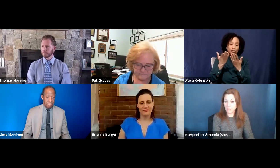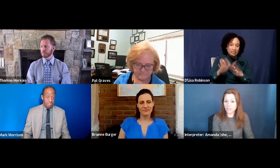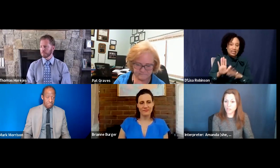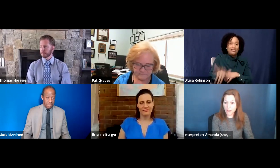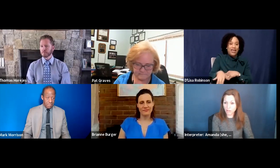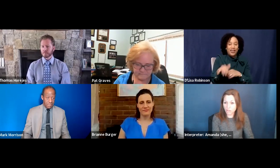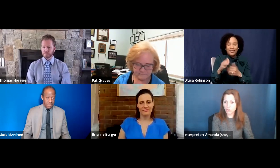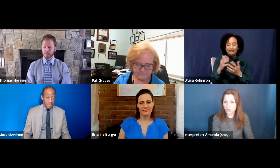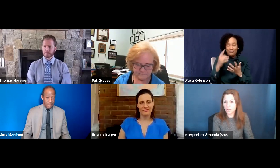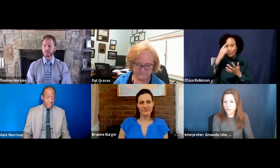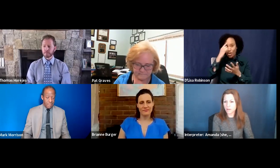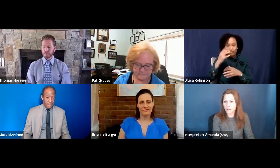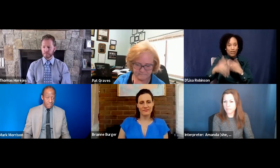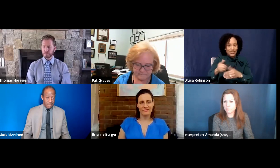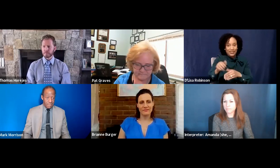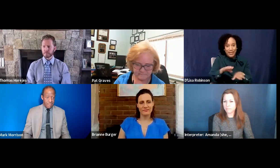practices. And it's a challenge,